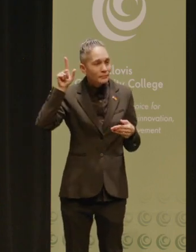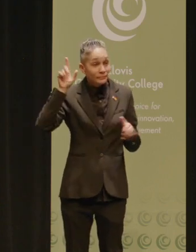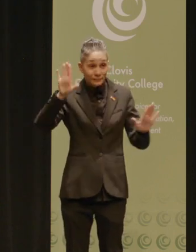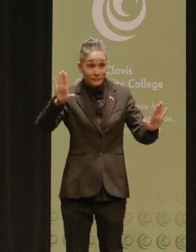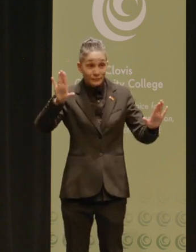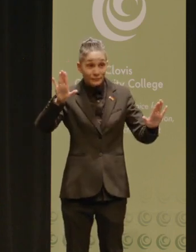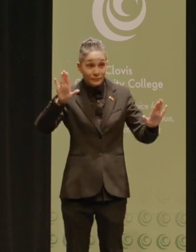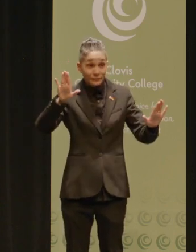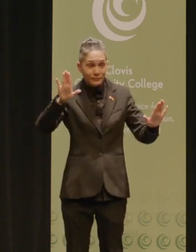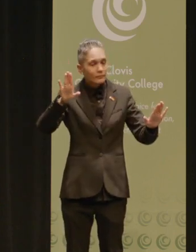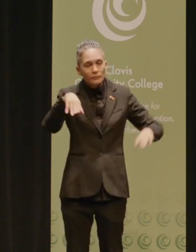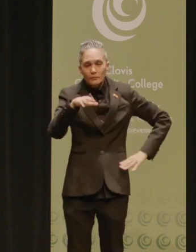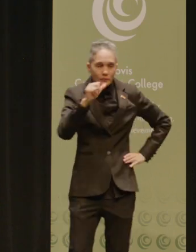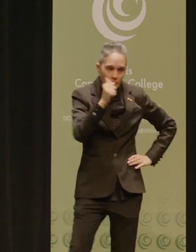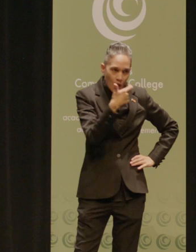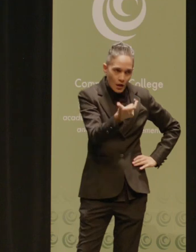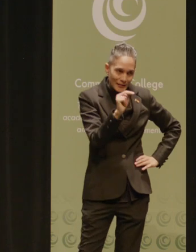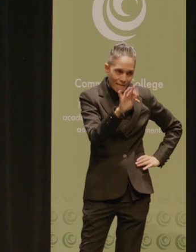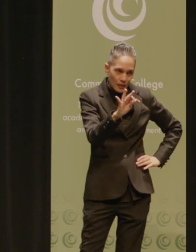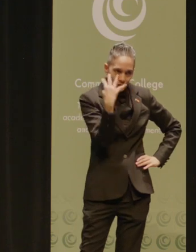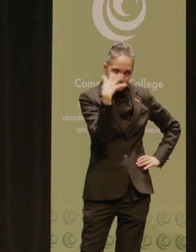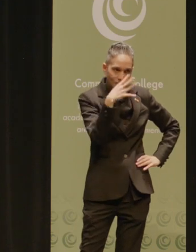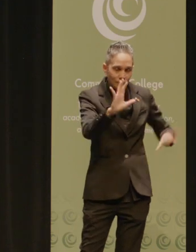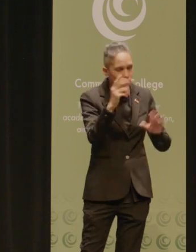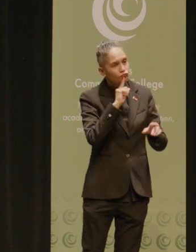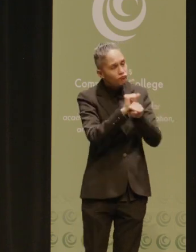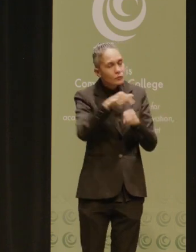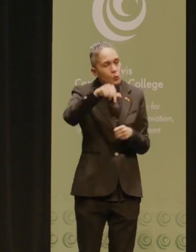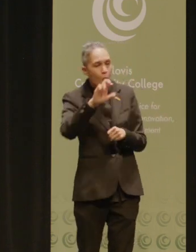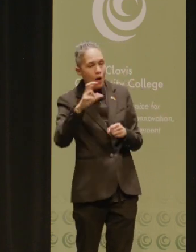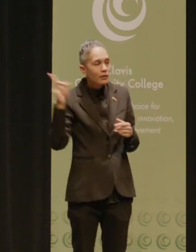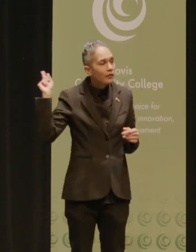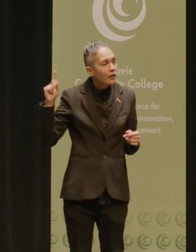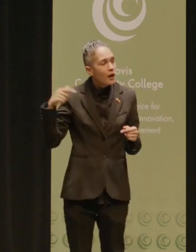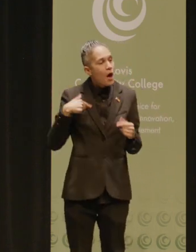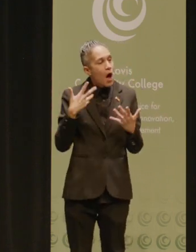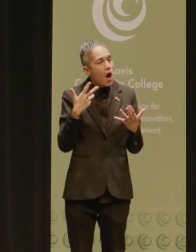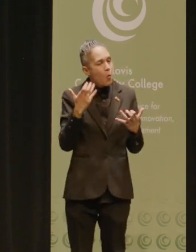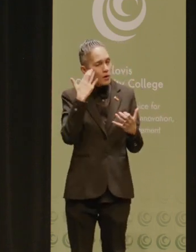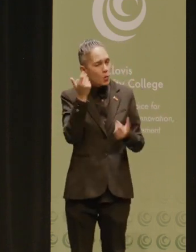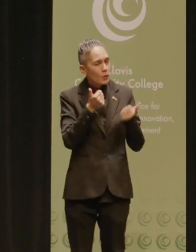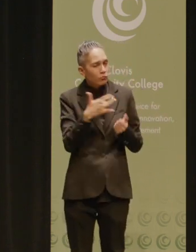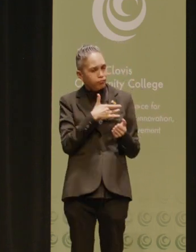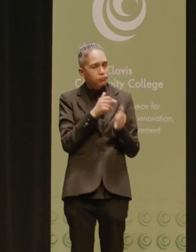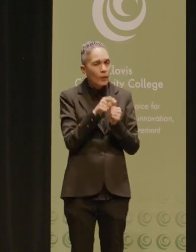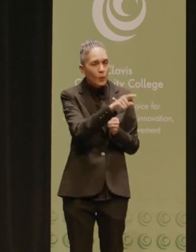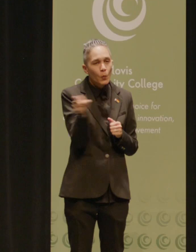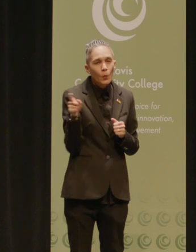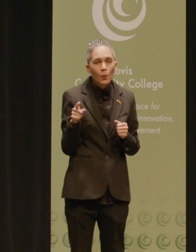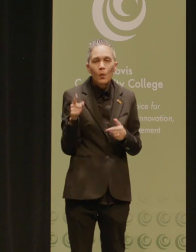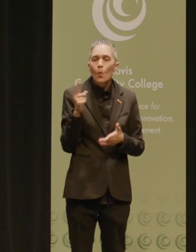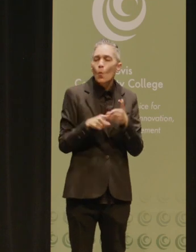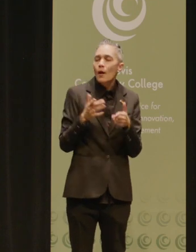now don't pull up Netflix. Okay, there we go. I'd like to know which one resonates with you. Which one do you feel